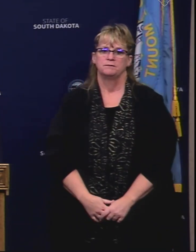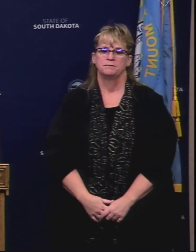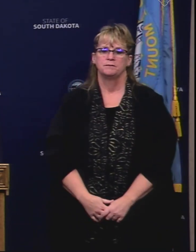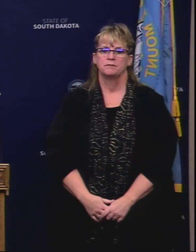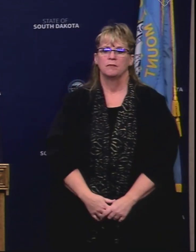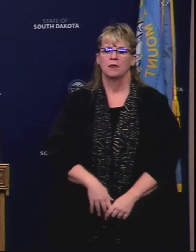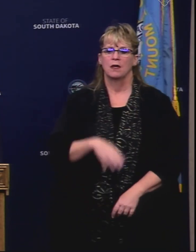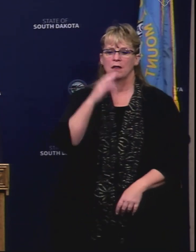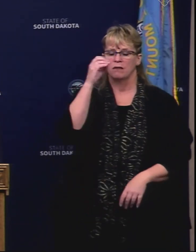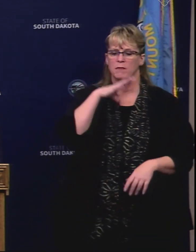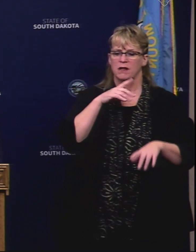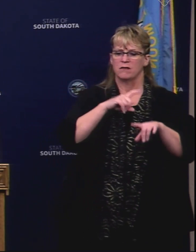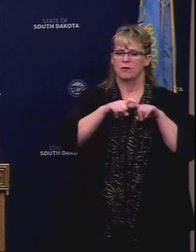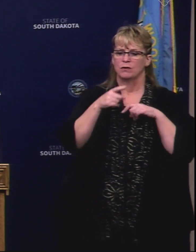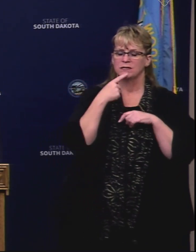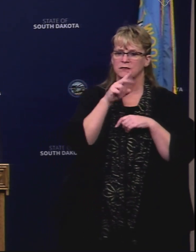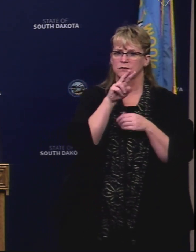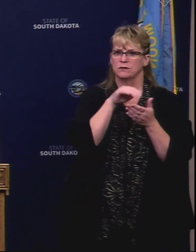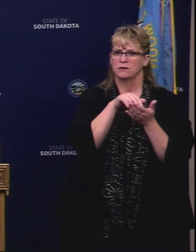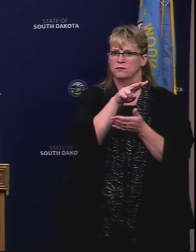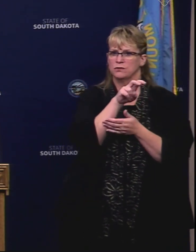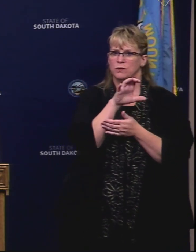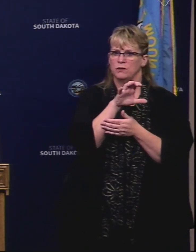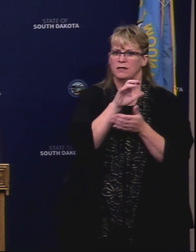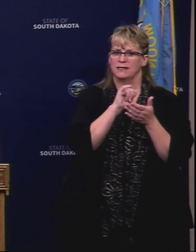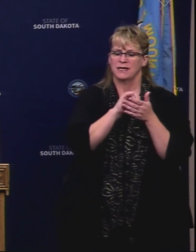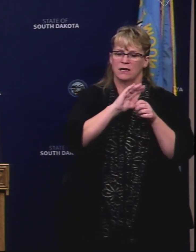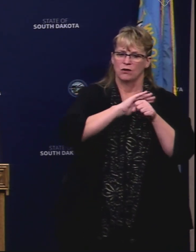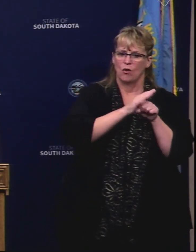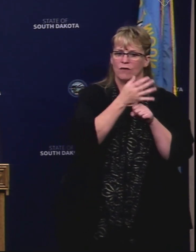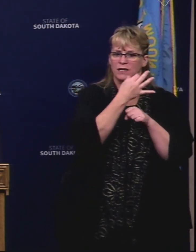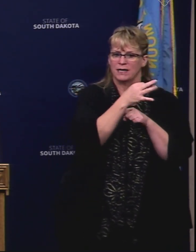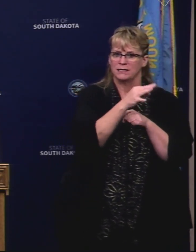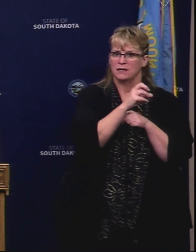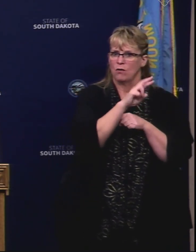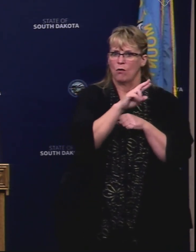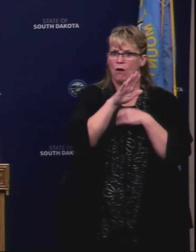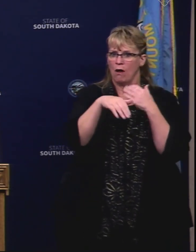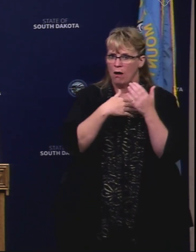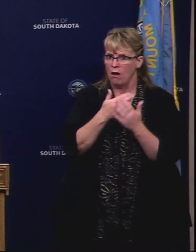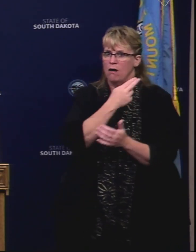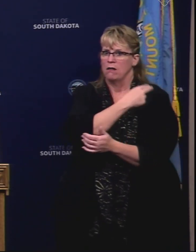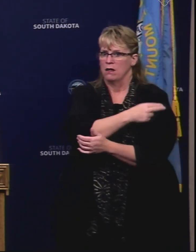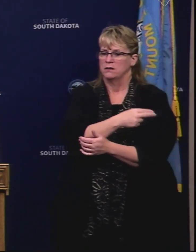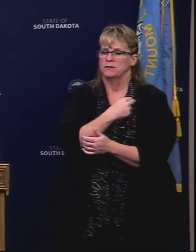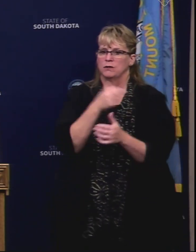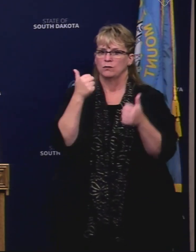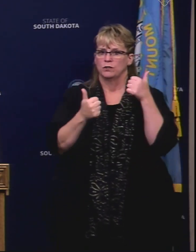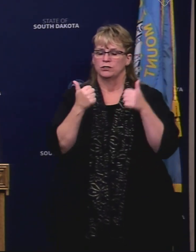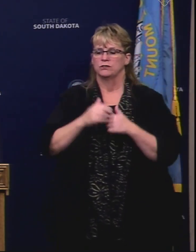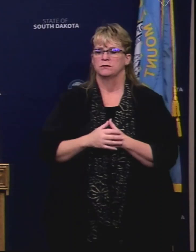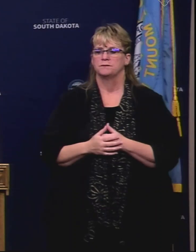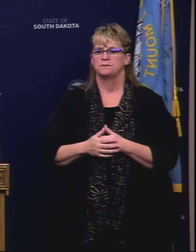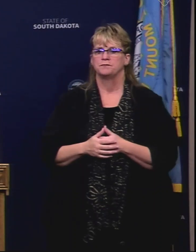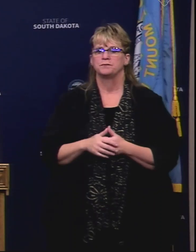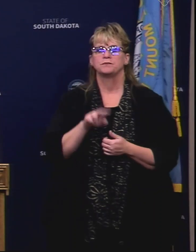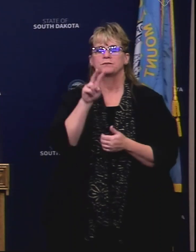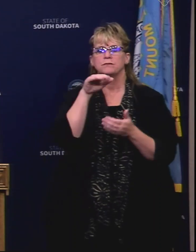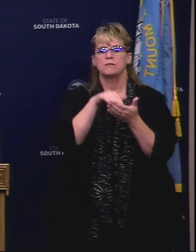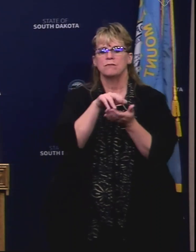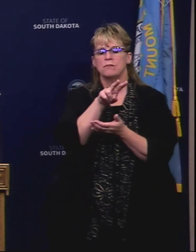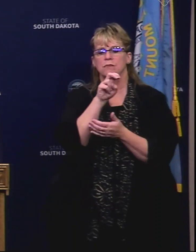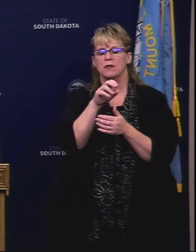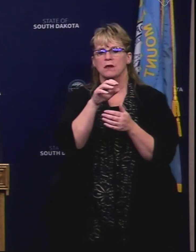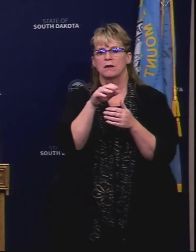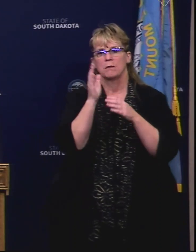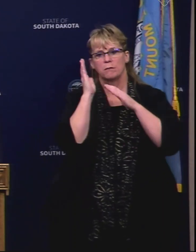And that 2,200, is that COVID-19 cases or just all hospital beds? Yeah, it would be 2,200